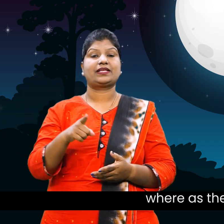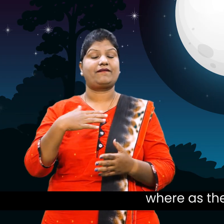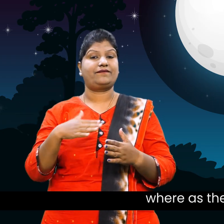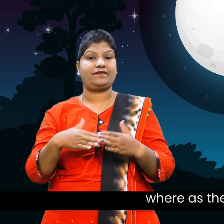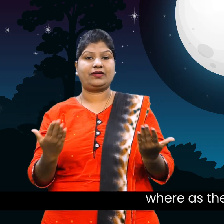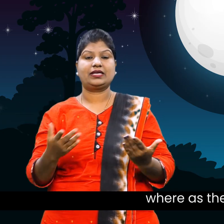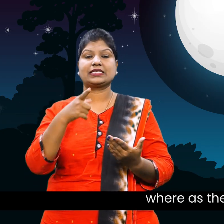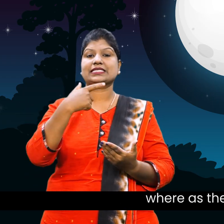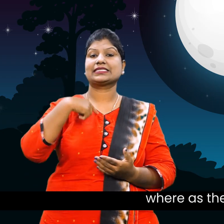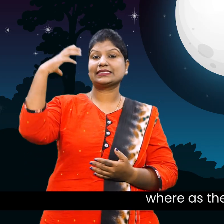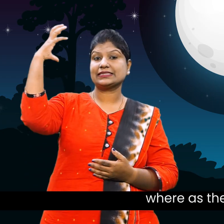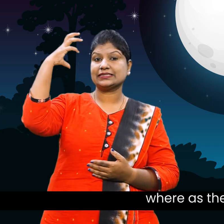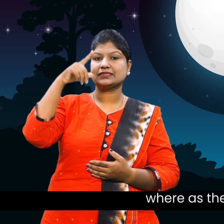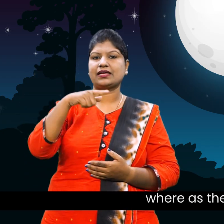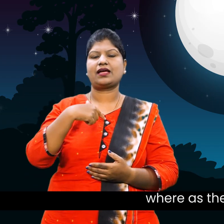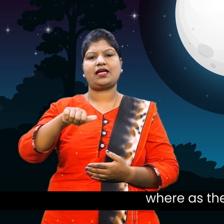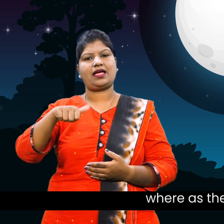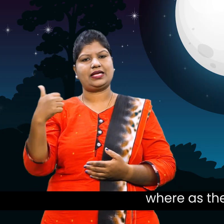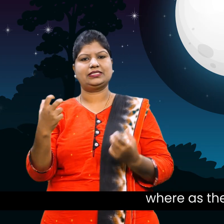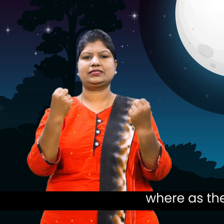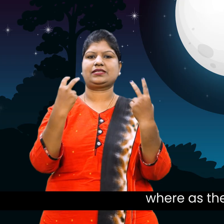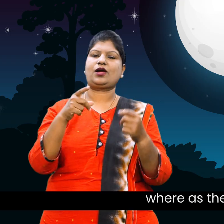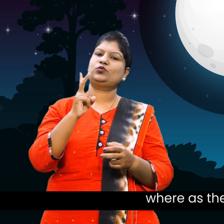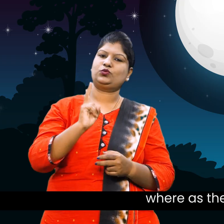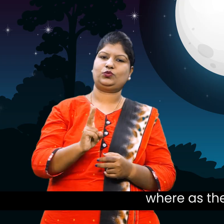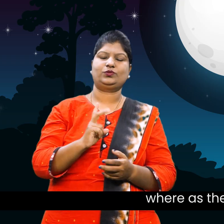whereas the sun and other stars do.